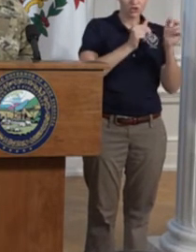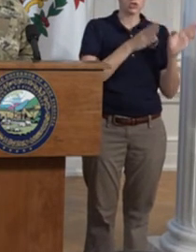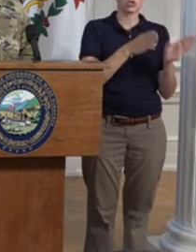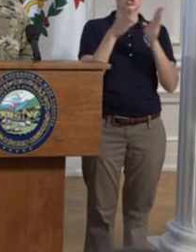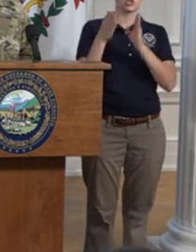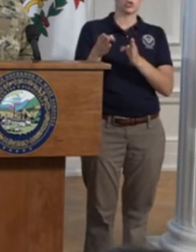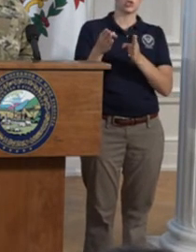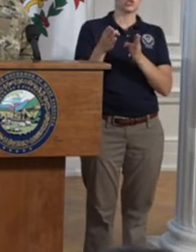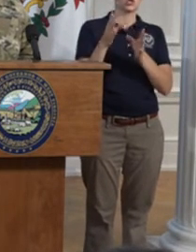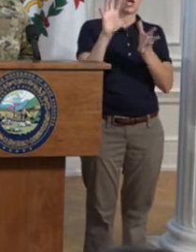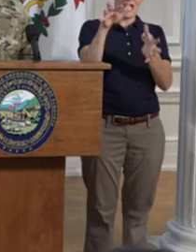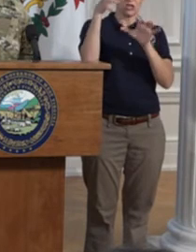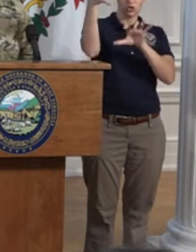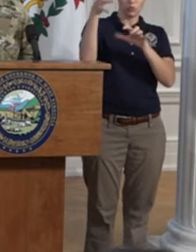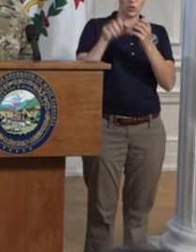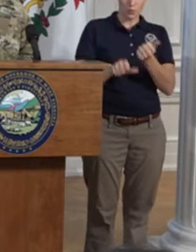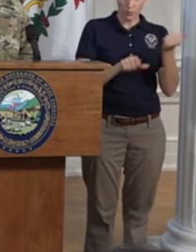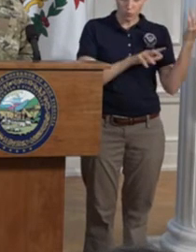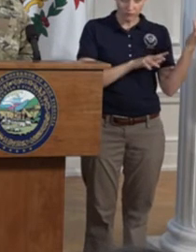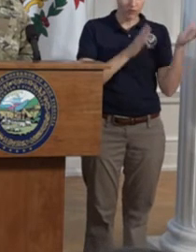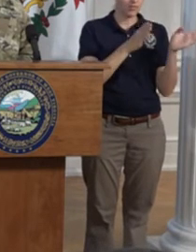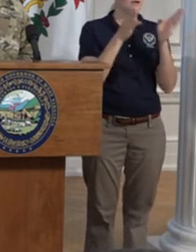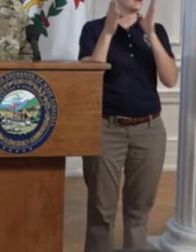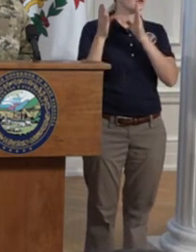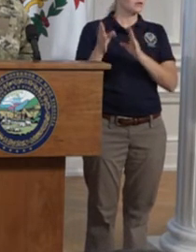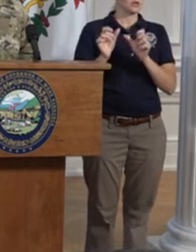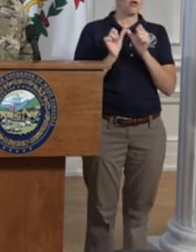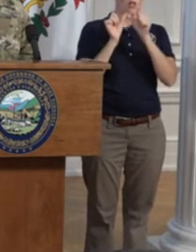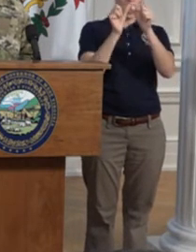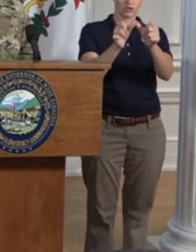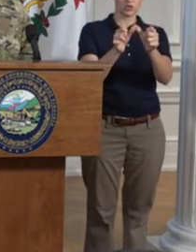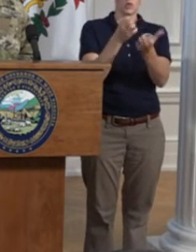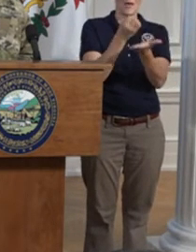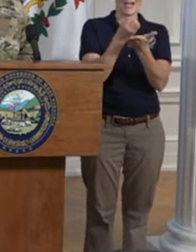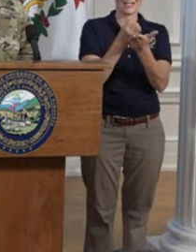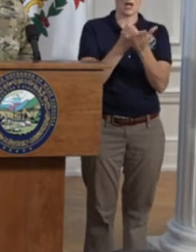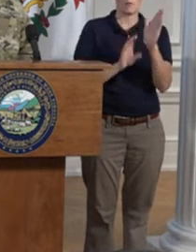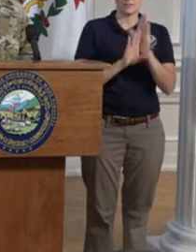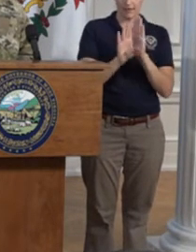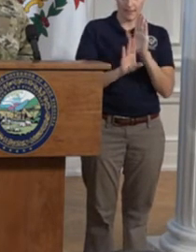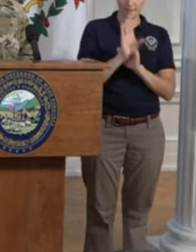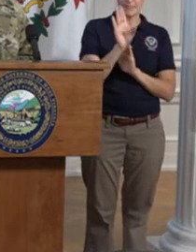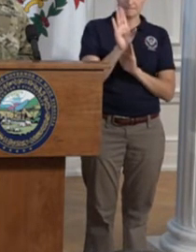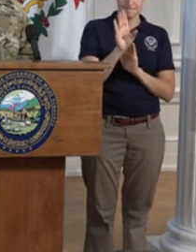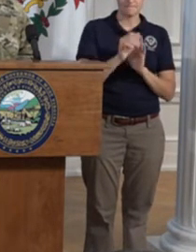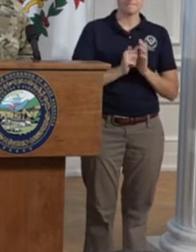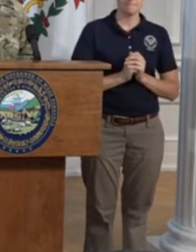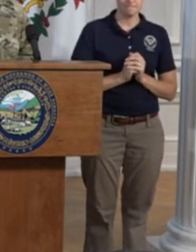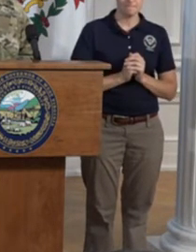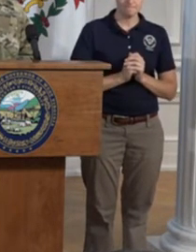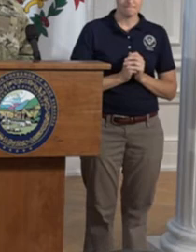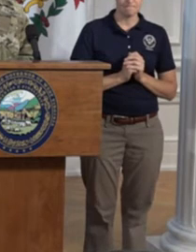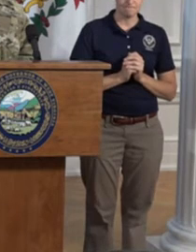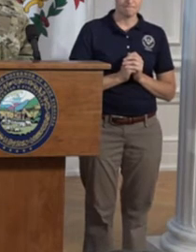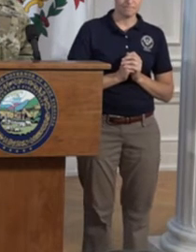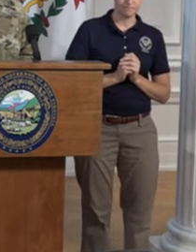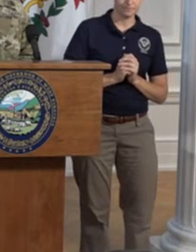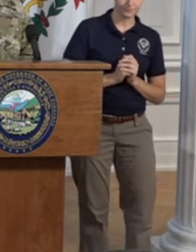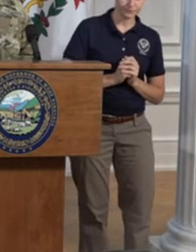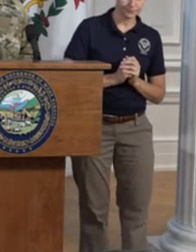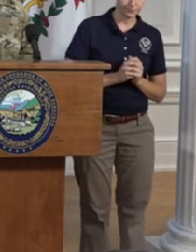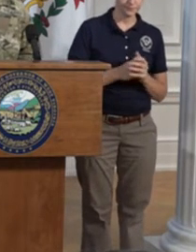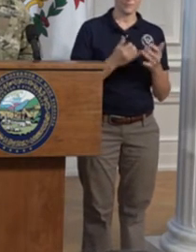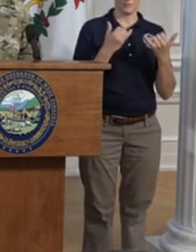economic recovery and community redevelopment. With that, we believe today that